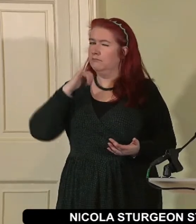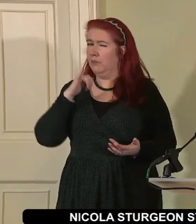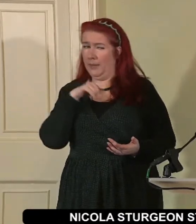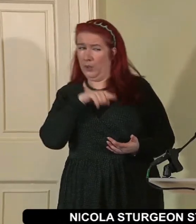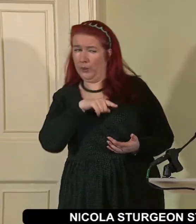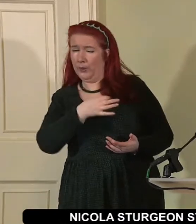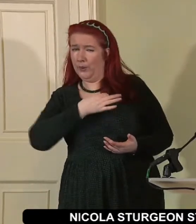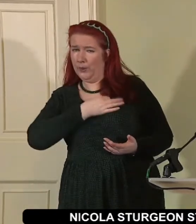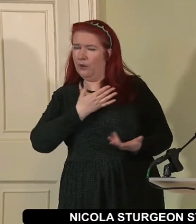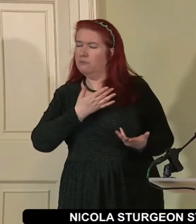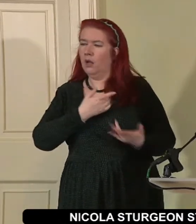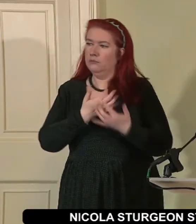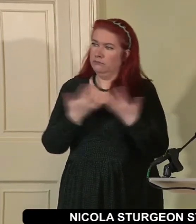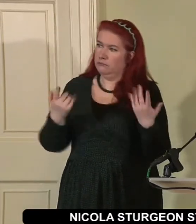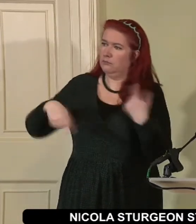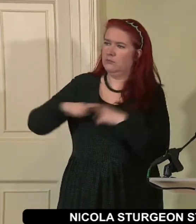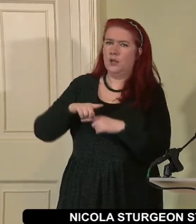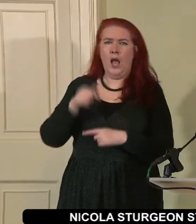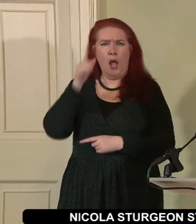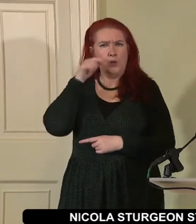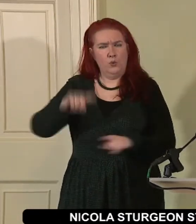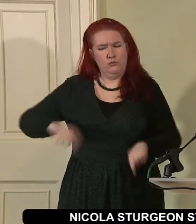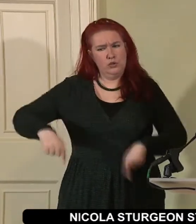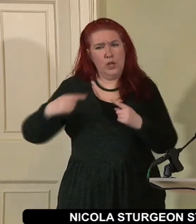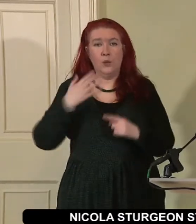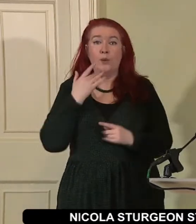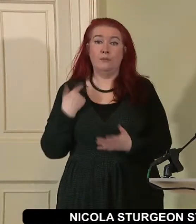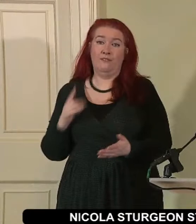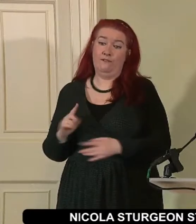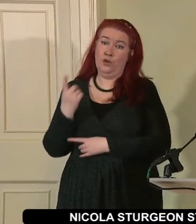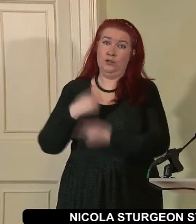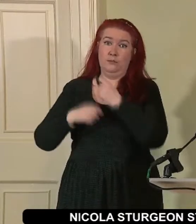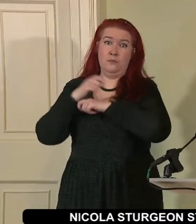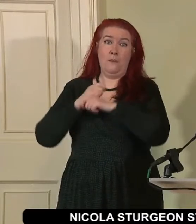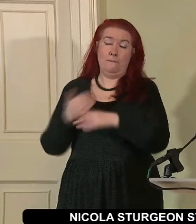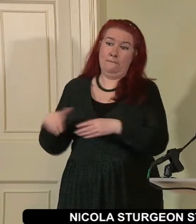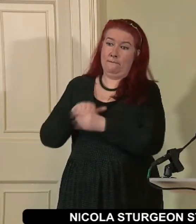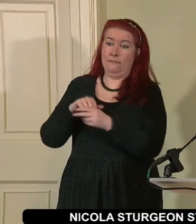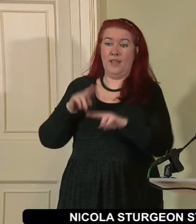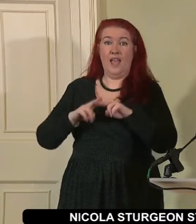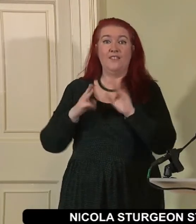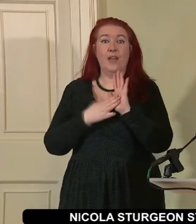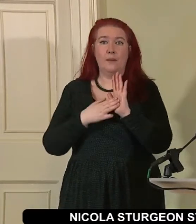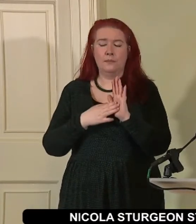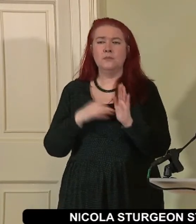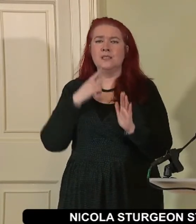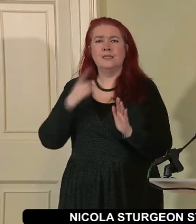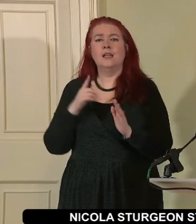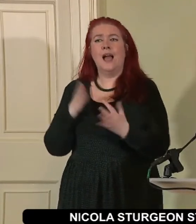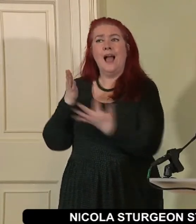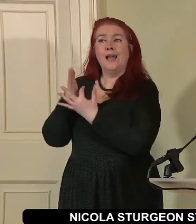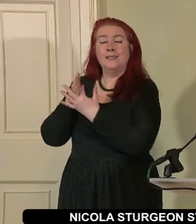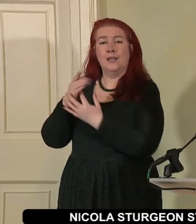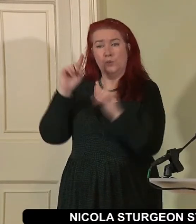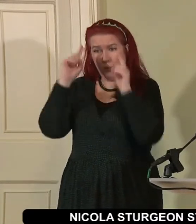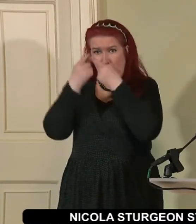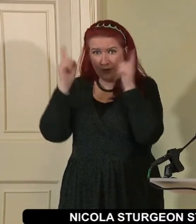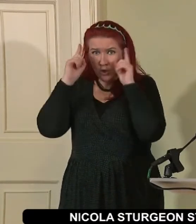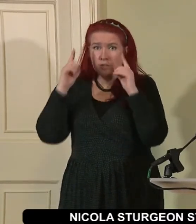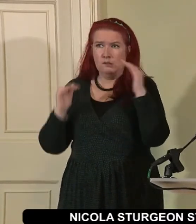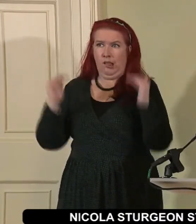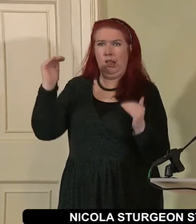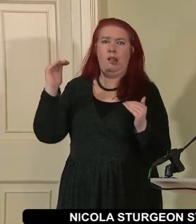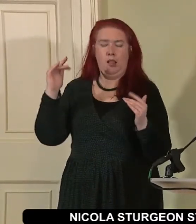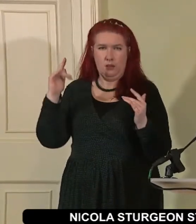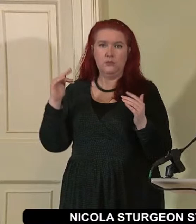but certainly by plenty in this room, being challenged on this when I became First Minister, about the attainment gap in access to university. Today, we pretty